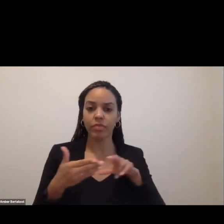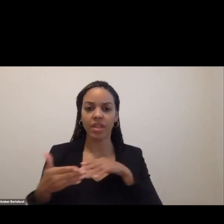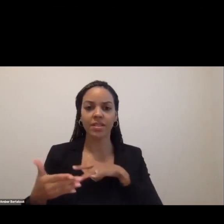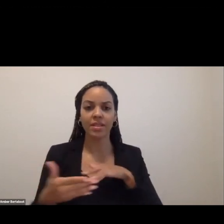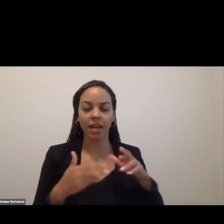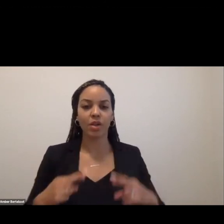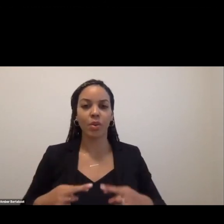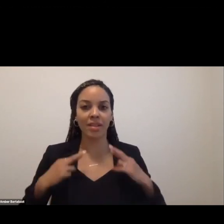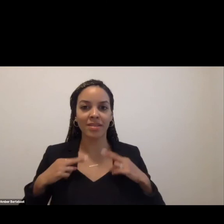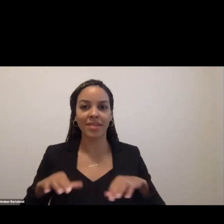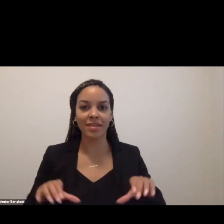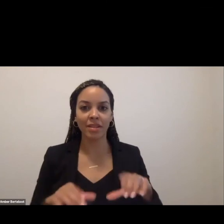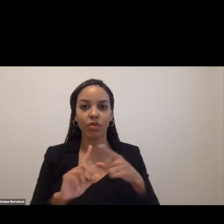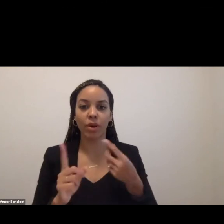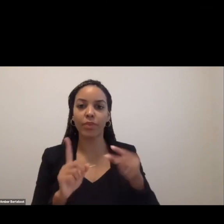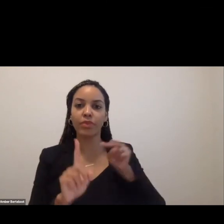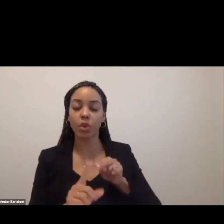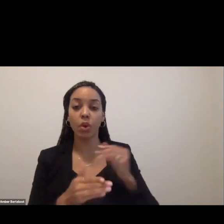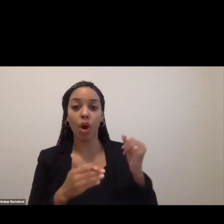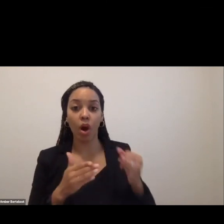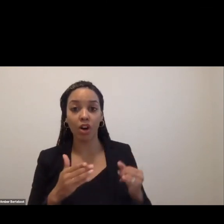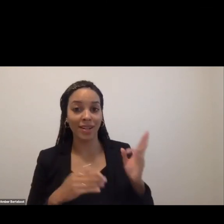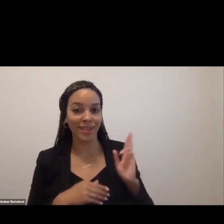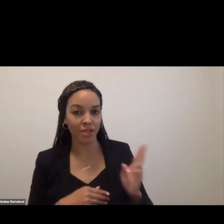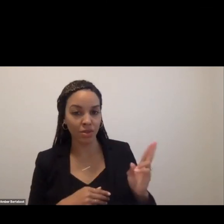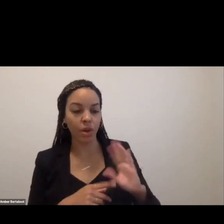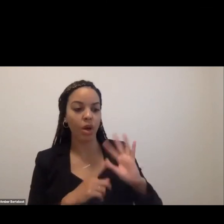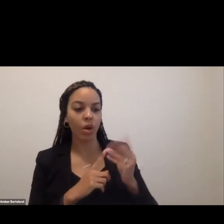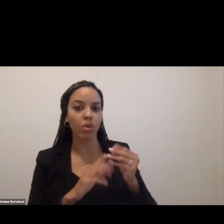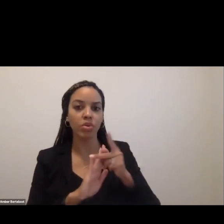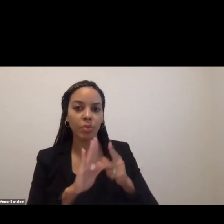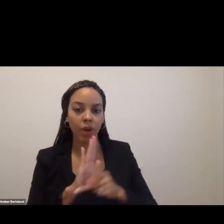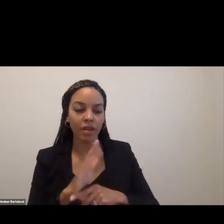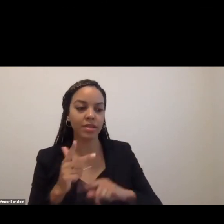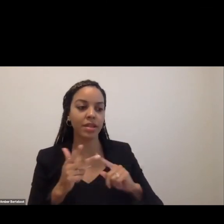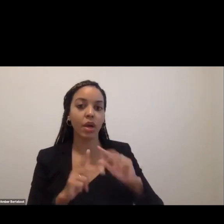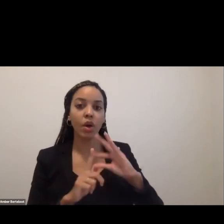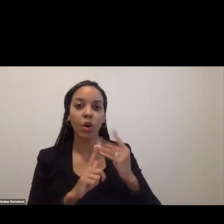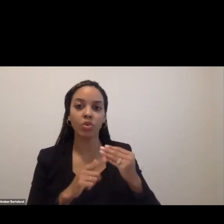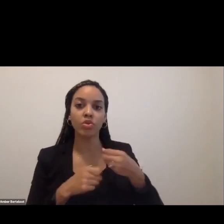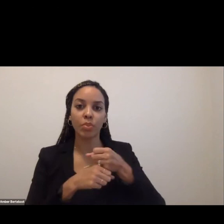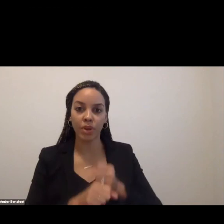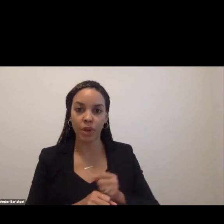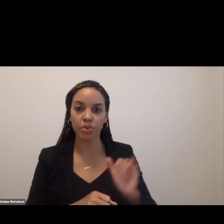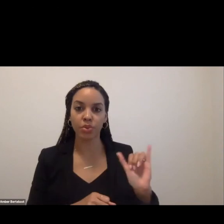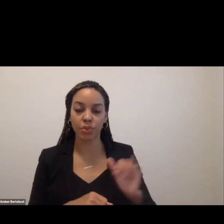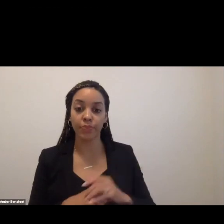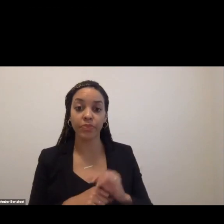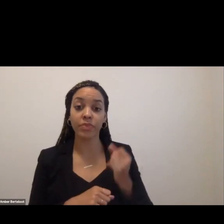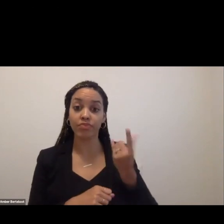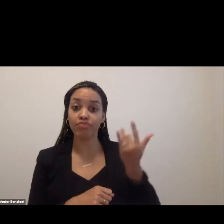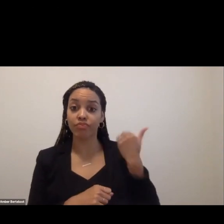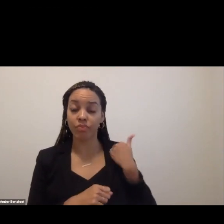view of art history, cultural policy, and cultural production. At that time, literature